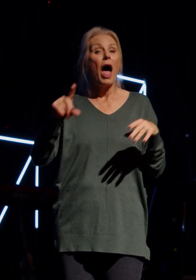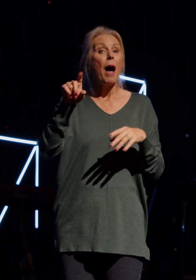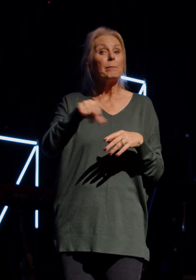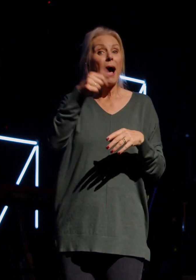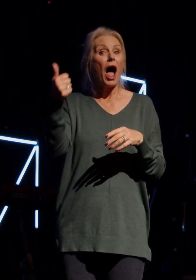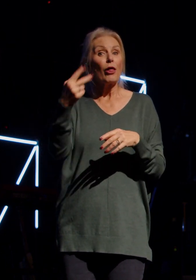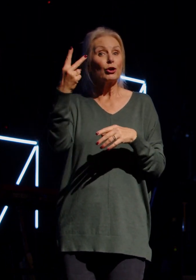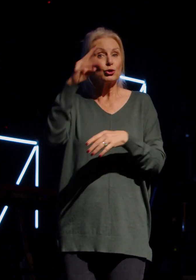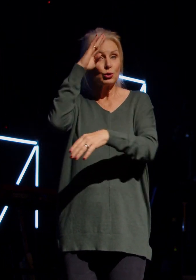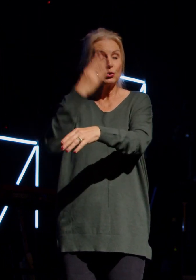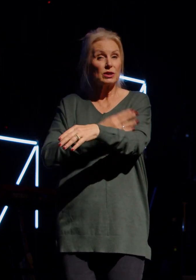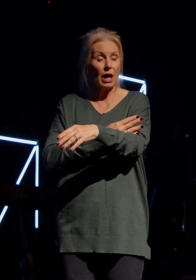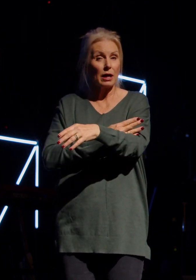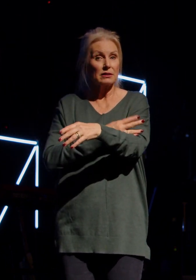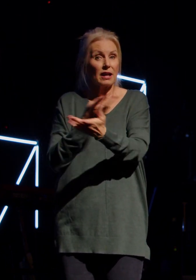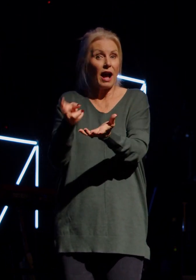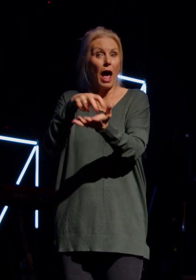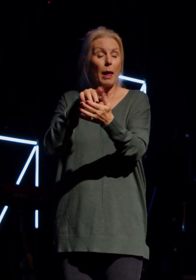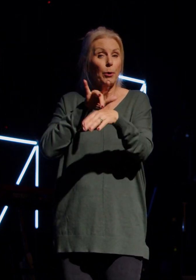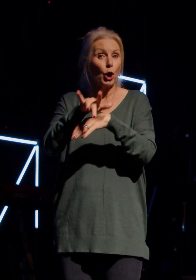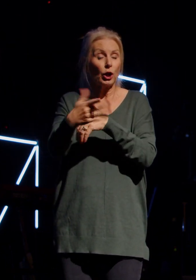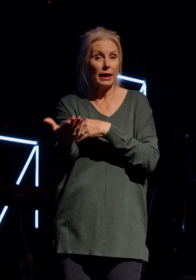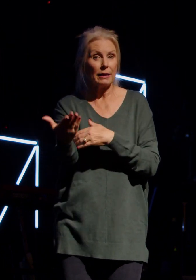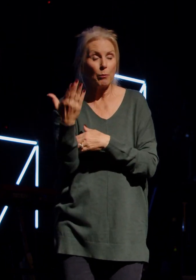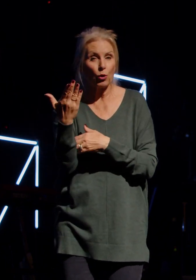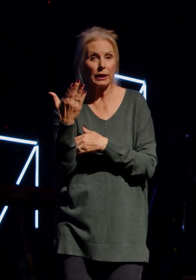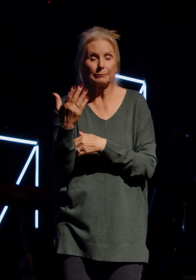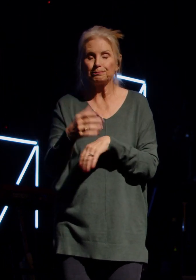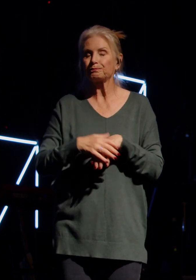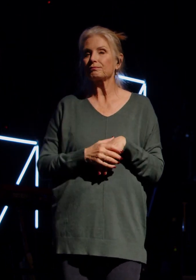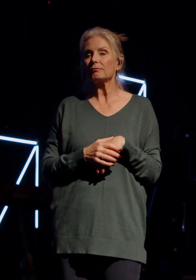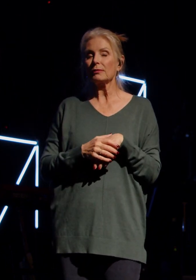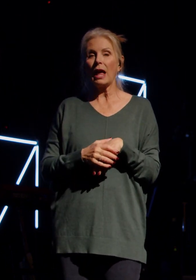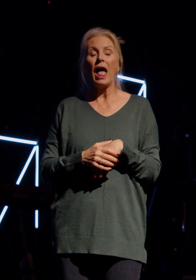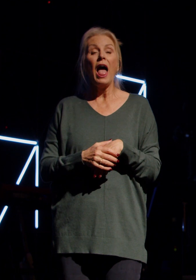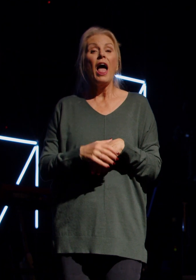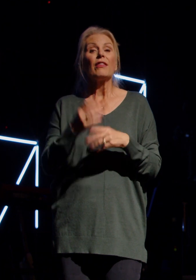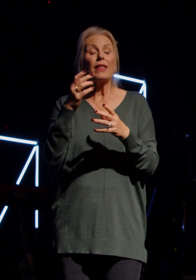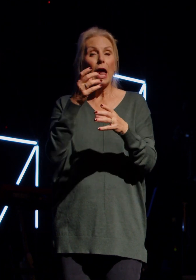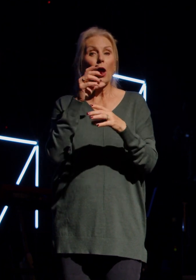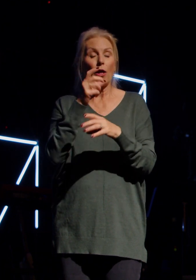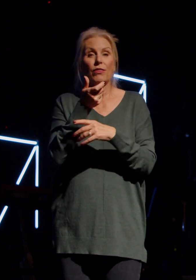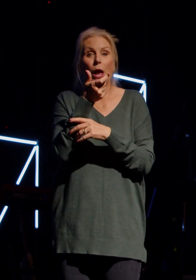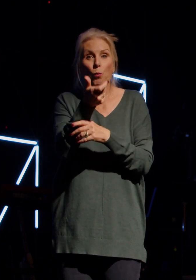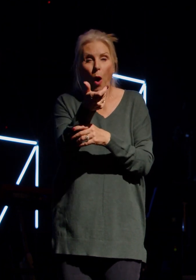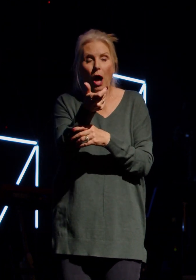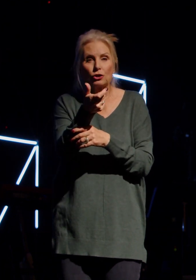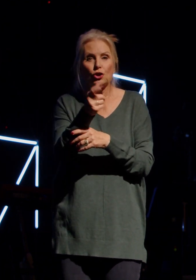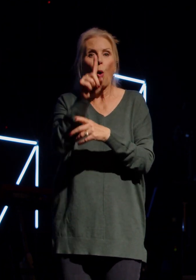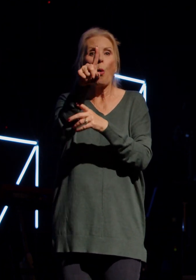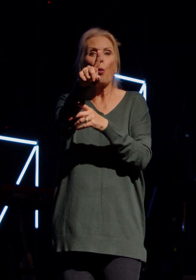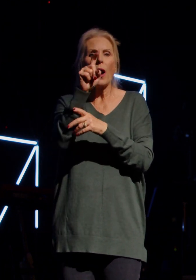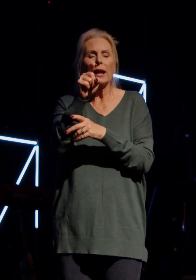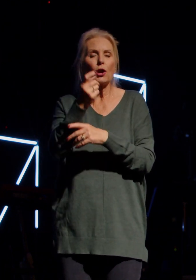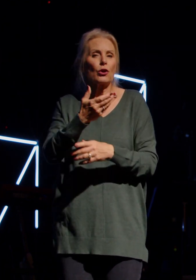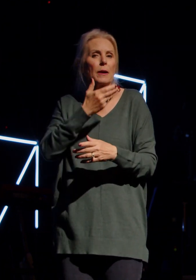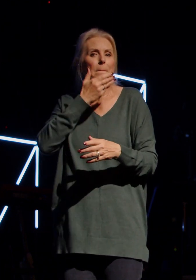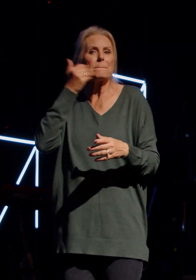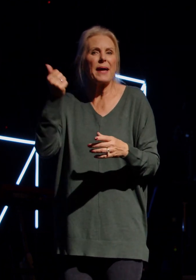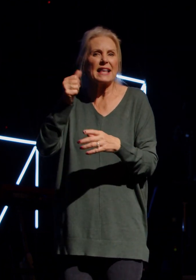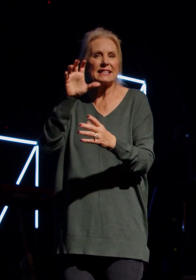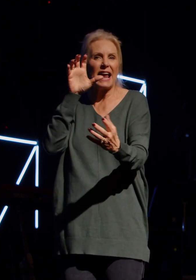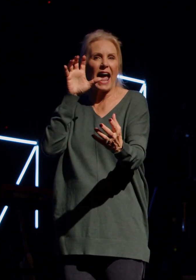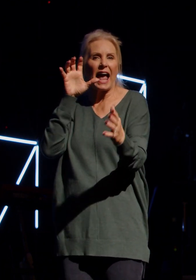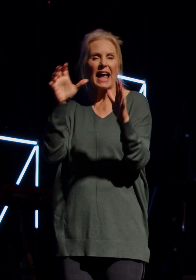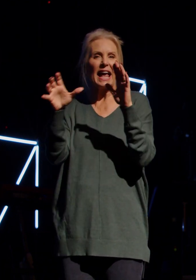the morning. They watched the top 100 catches on YouTube. They do this all the time. 100 best catches ever in NFL history. You know, it was like number 18,